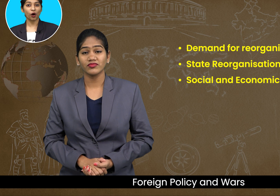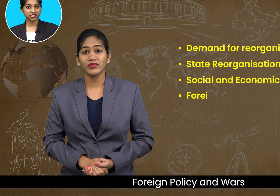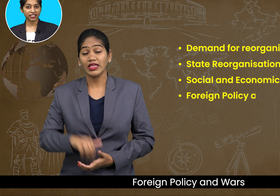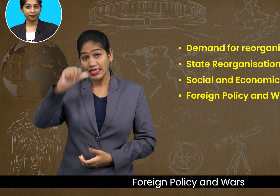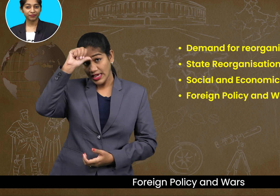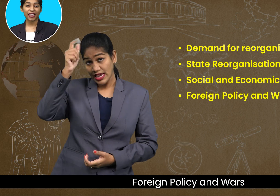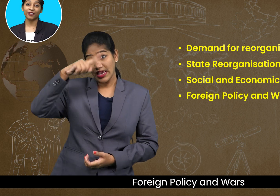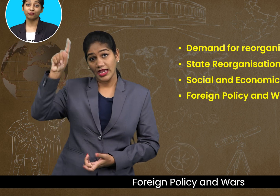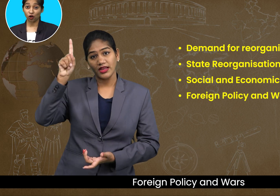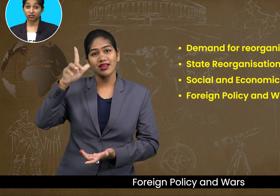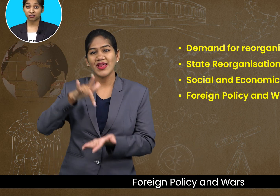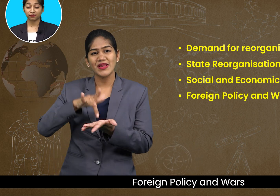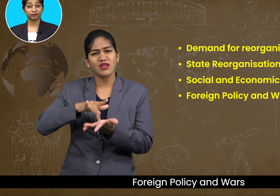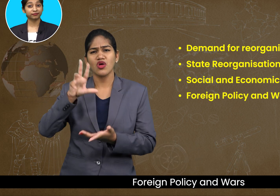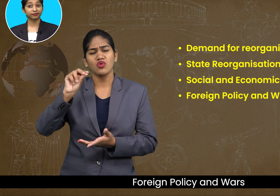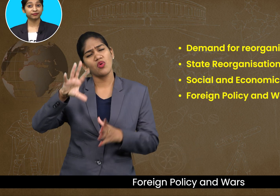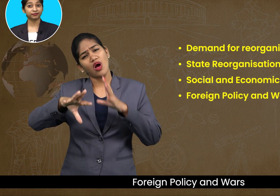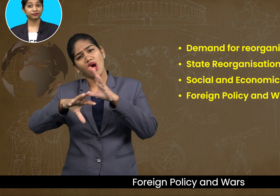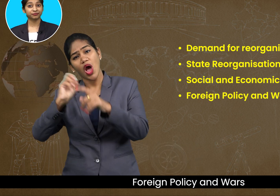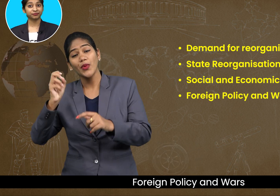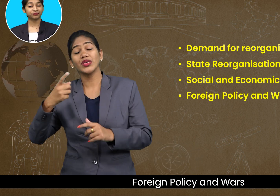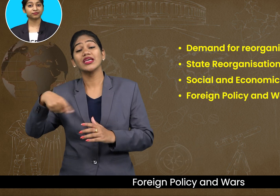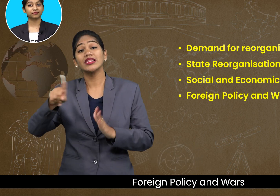foreign policy and wars,